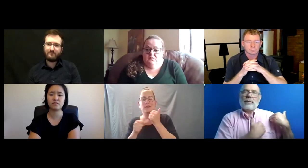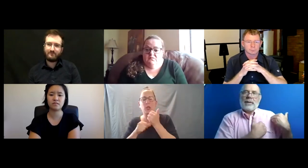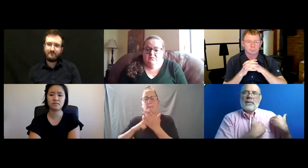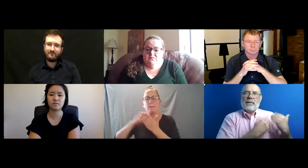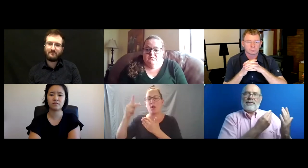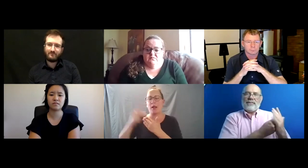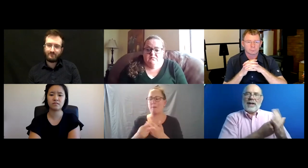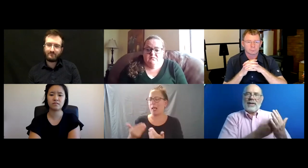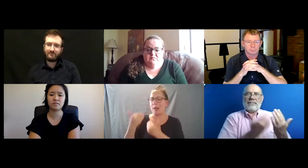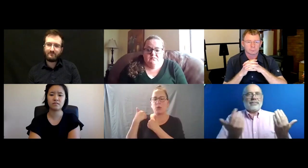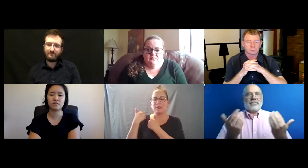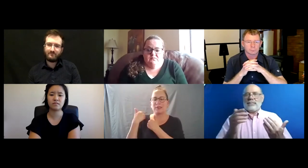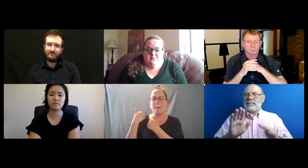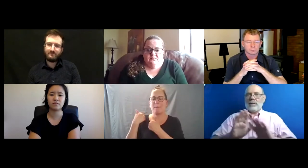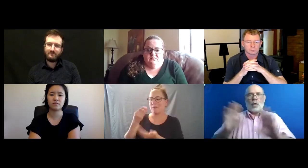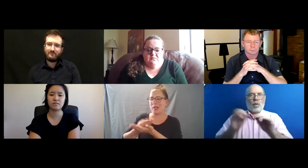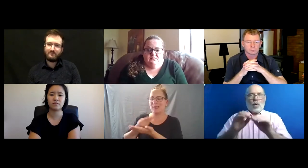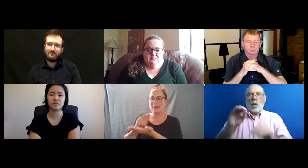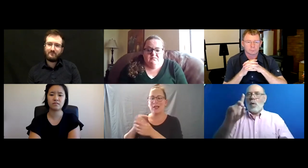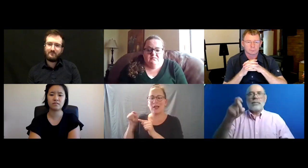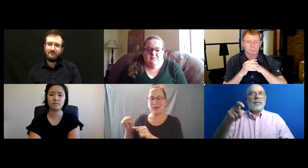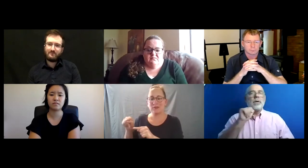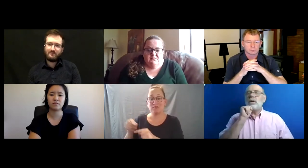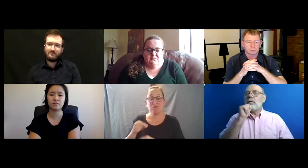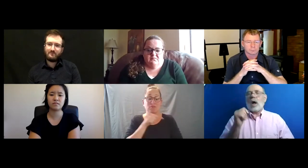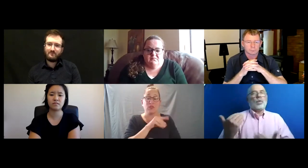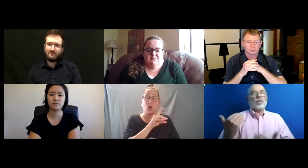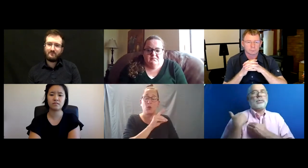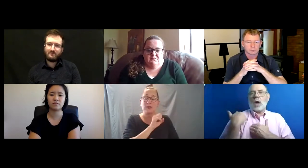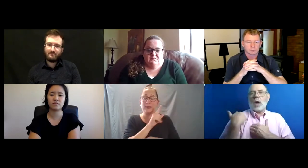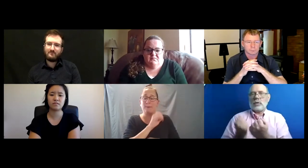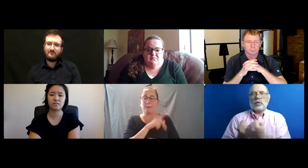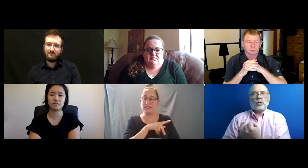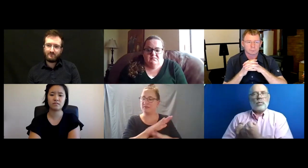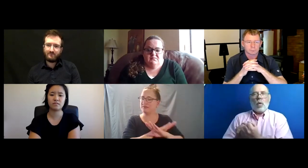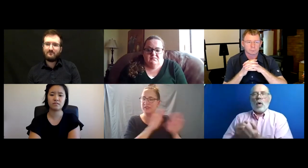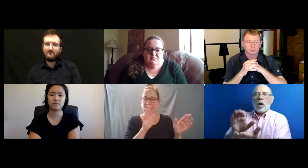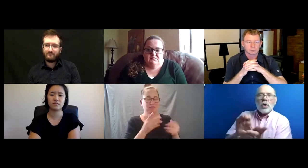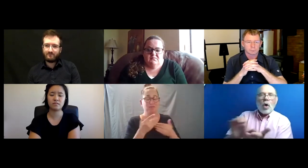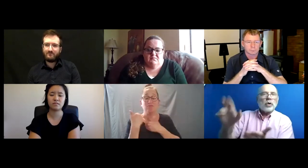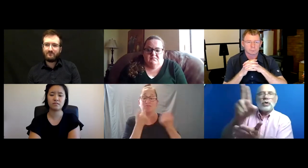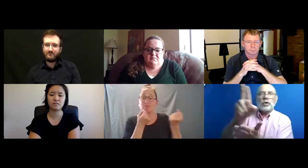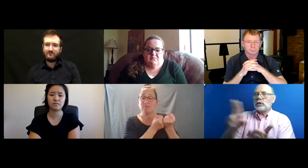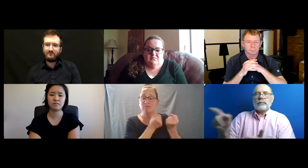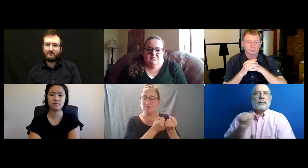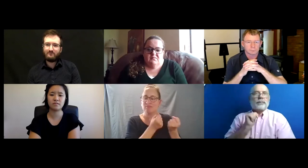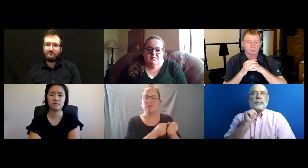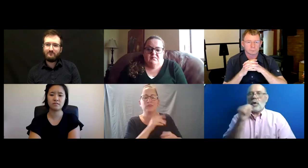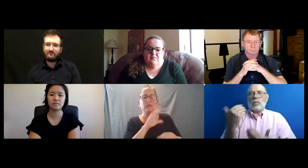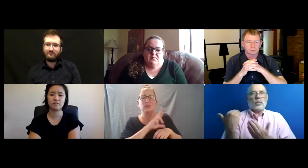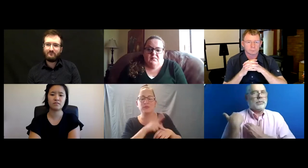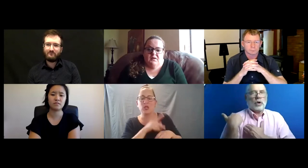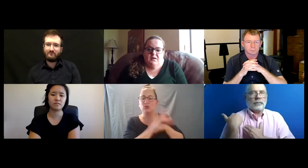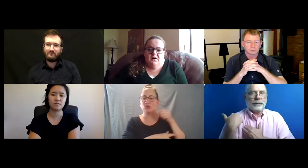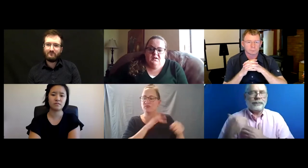the Ontario Student Assistance Program, and ODSP no longer covers any sort of